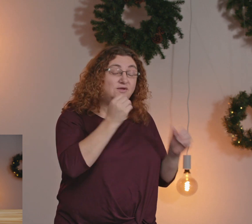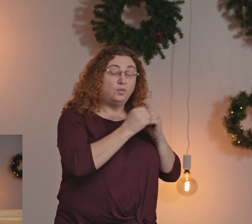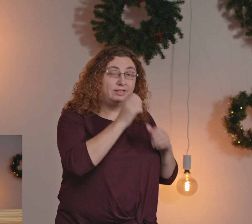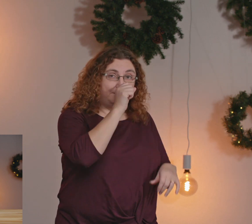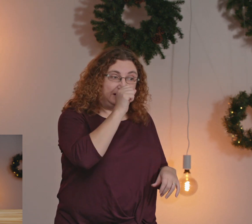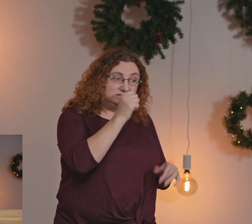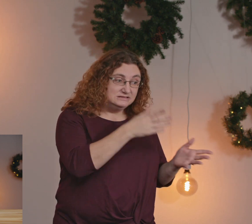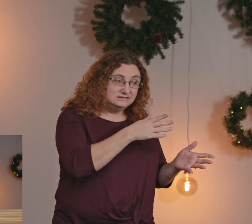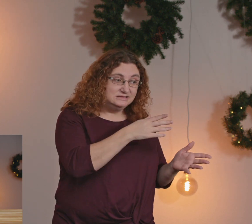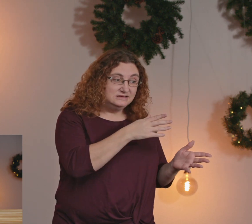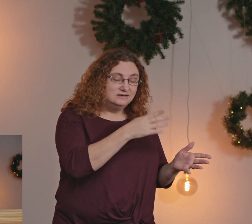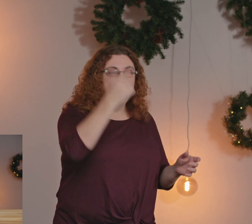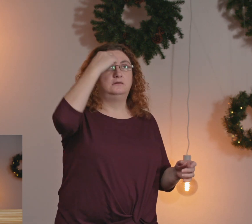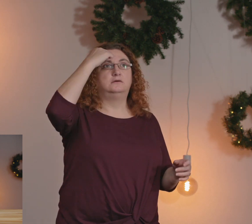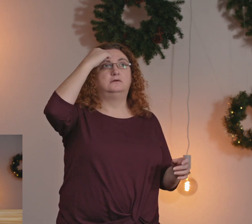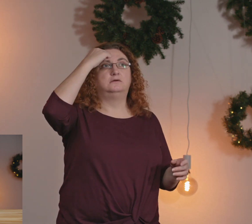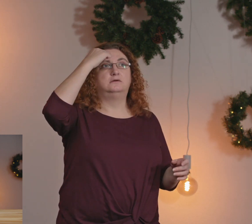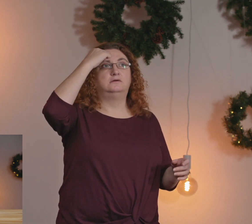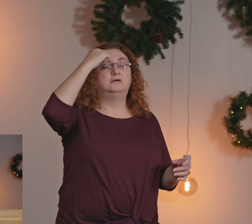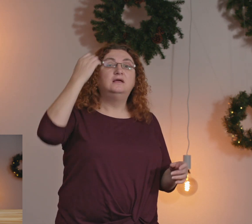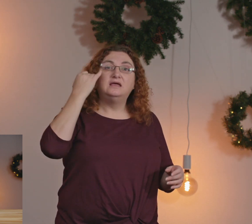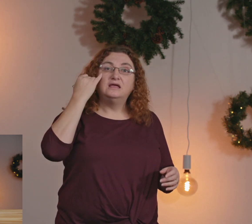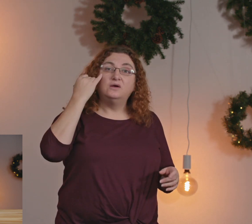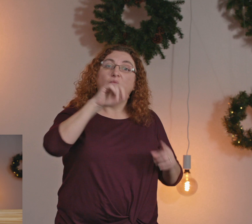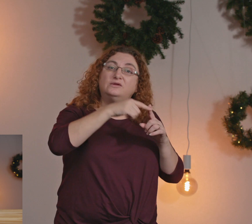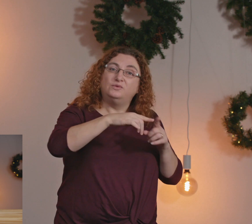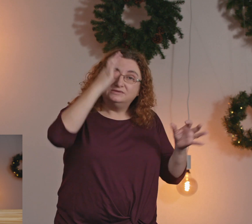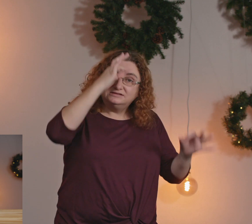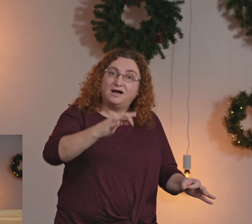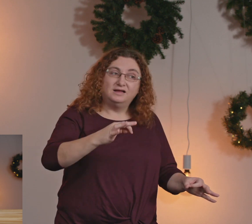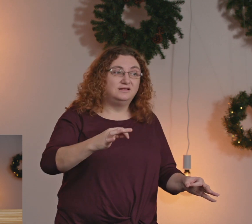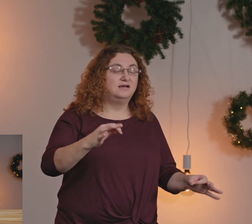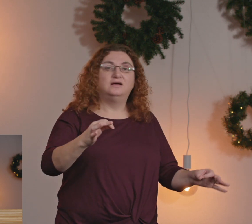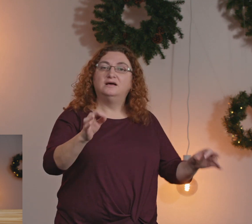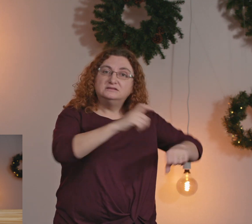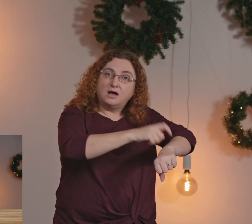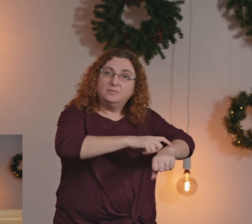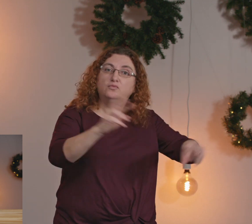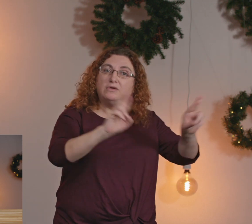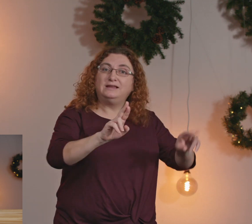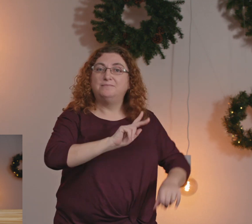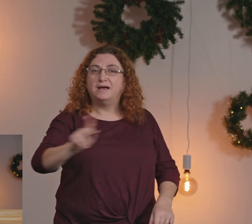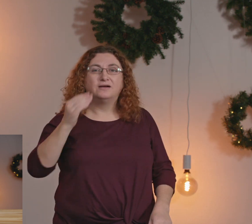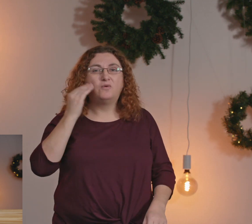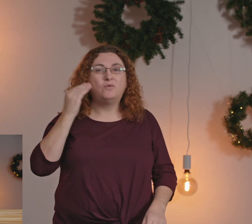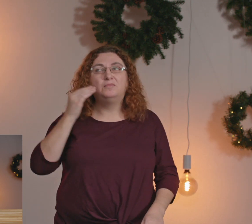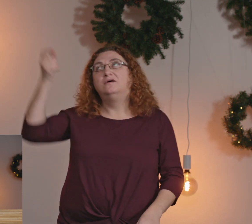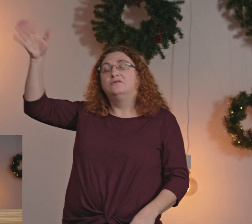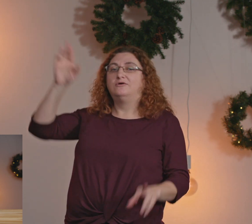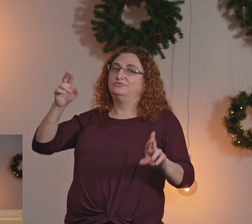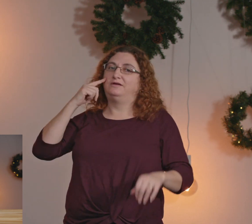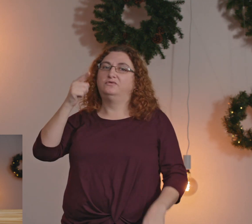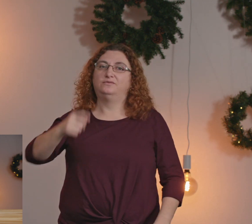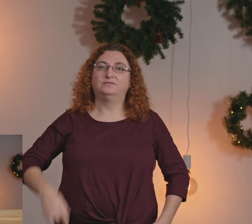God, he's ready to run to you. Or maybe you're somebody who's like, man, that's not my past, making all,